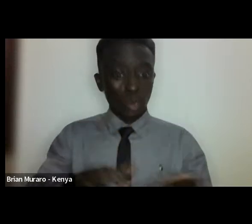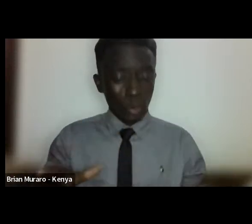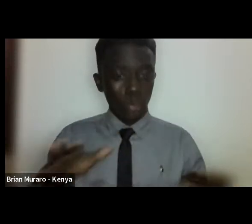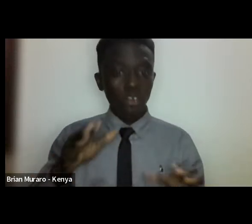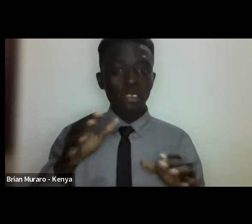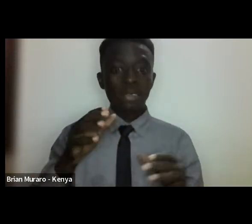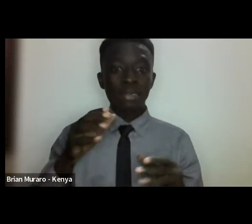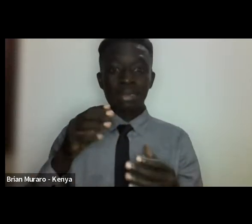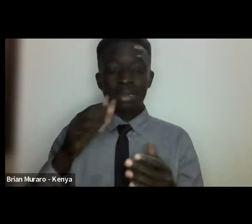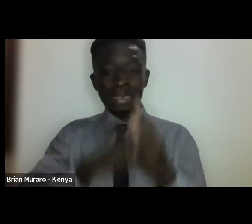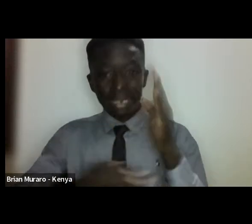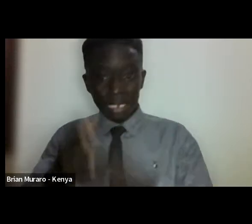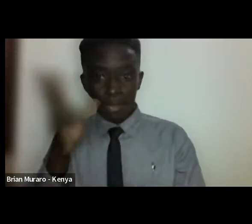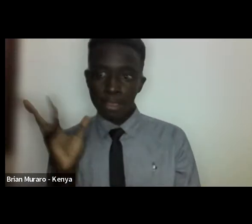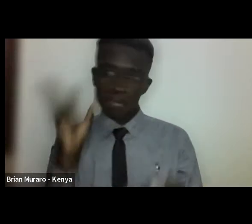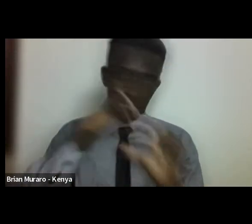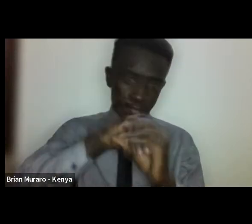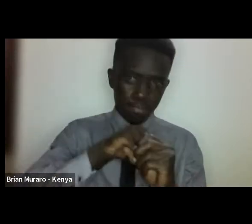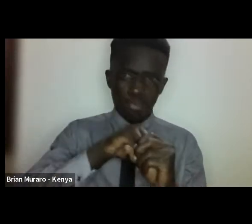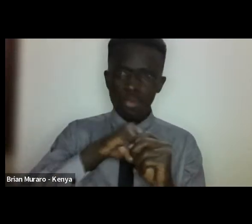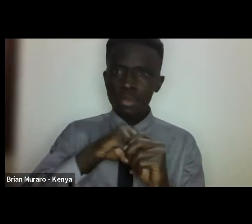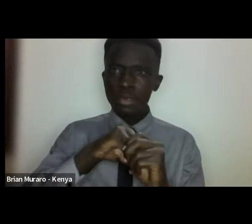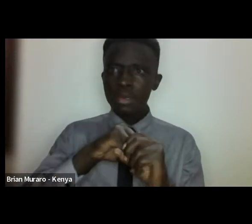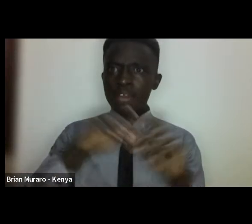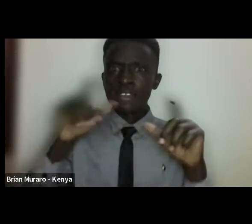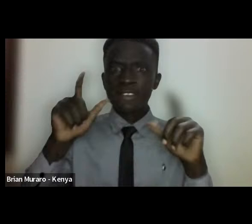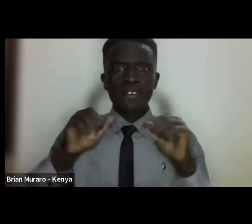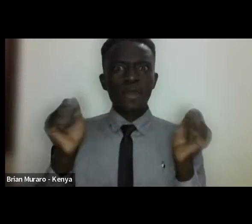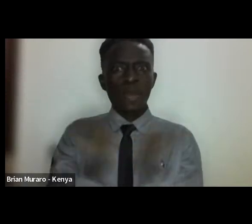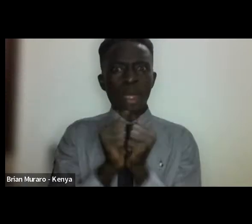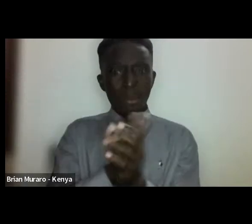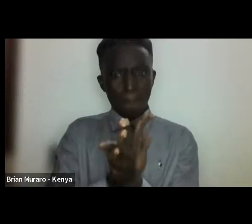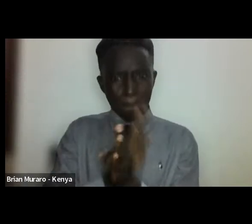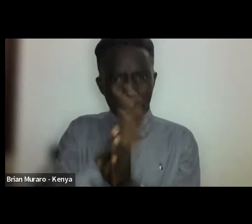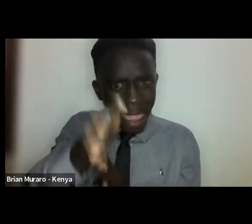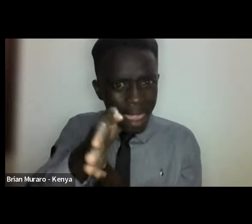curriculum, you would obviously have to